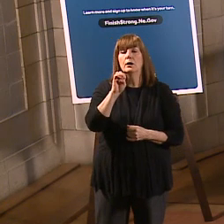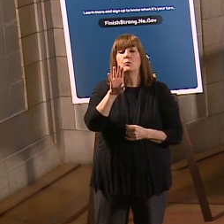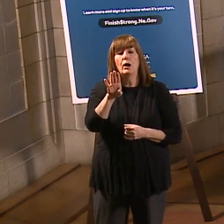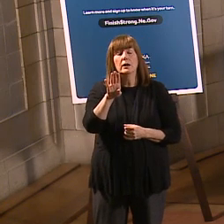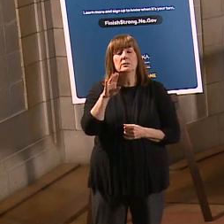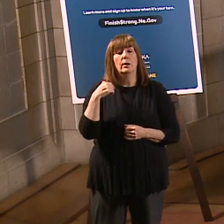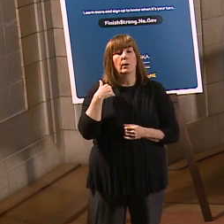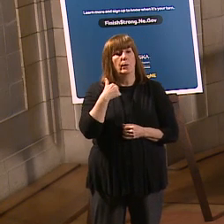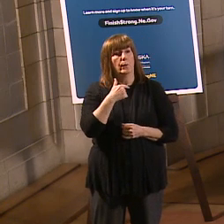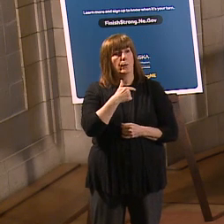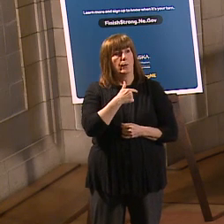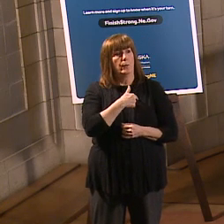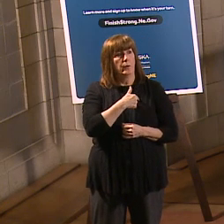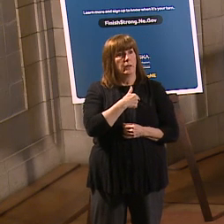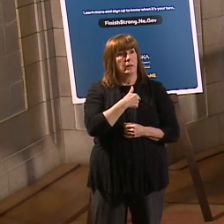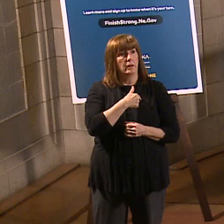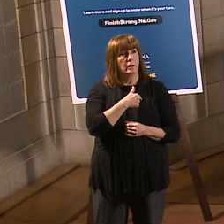we